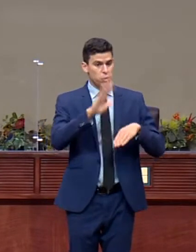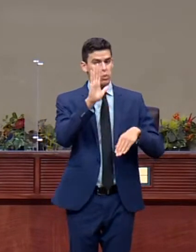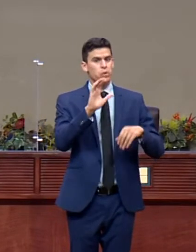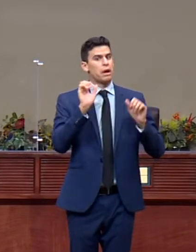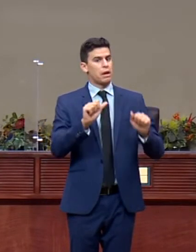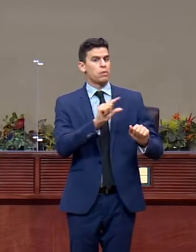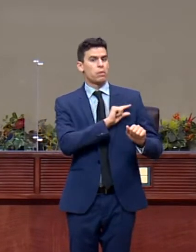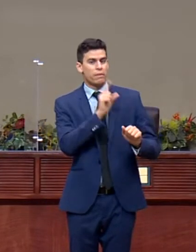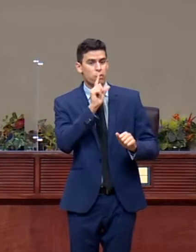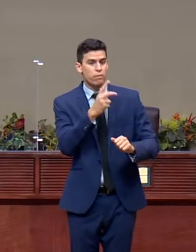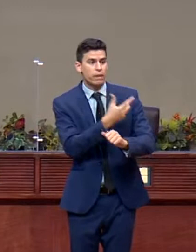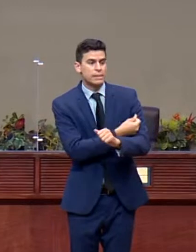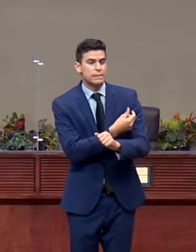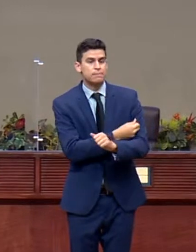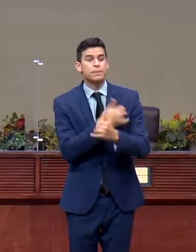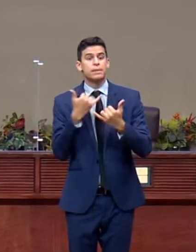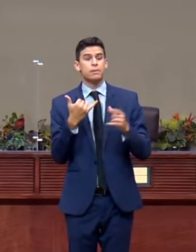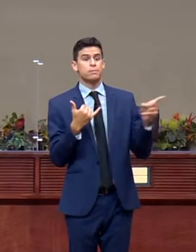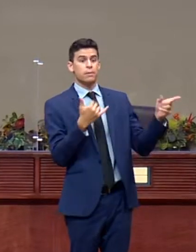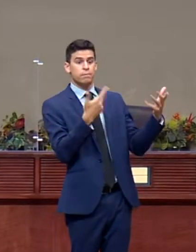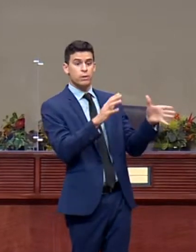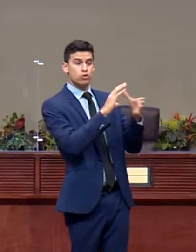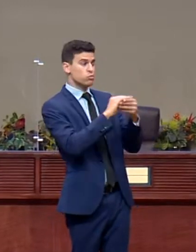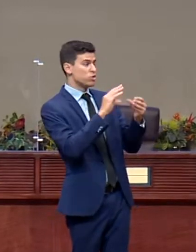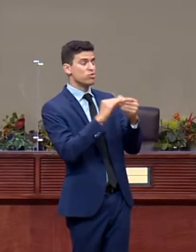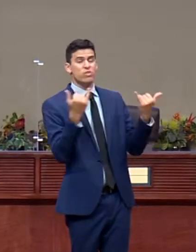As the Mayor mentioned to you, we are at